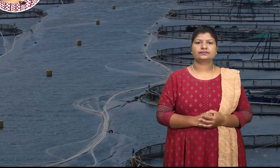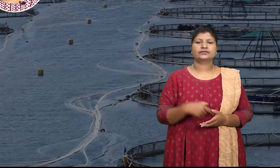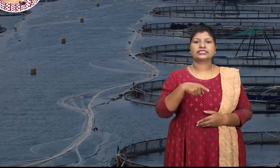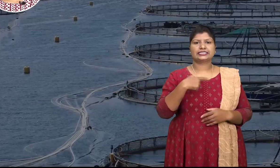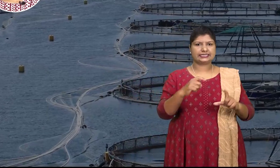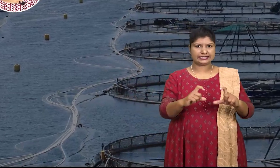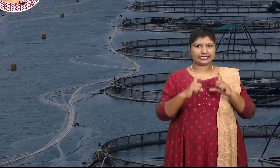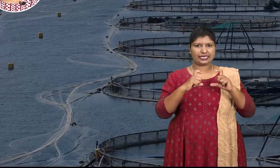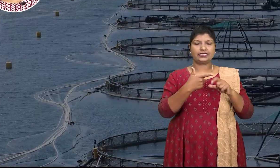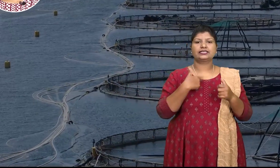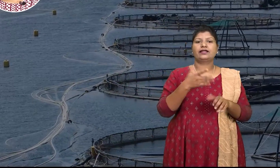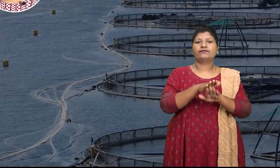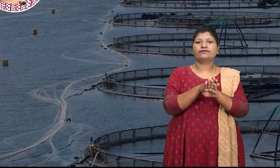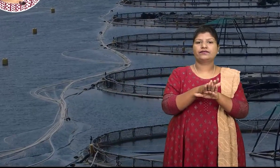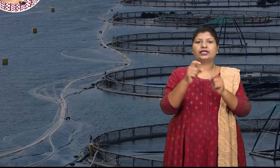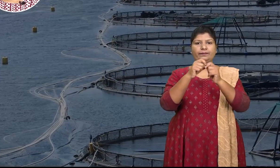Selection of fish breeds,